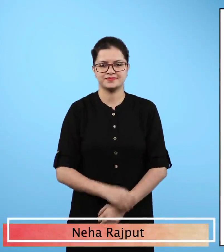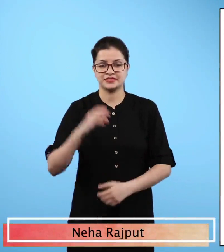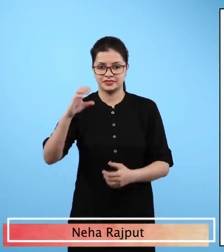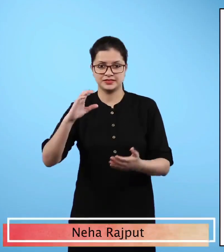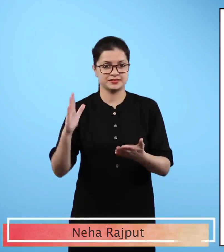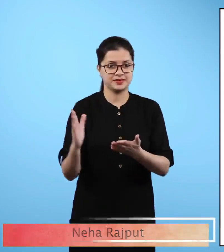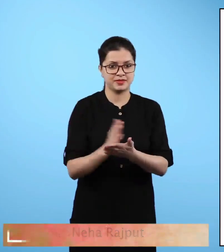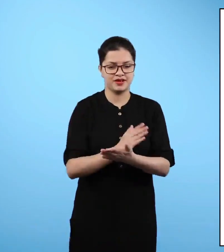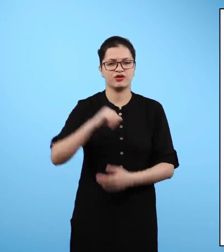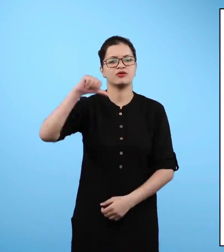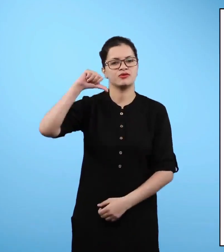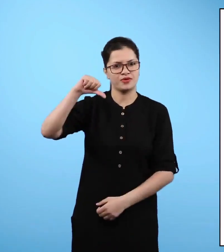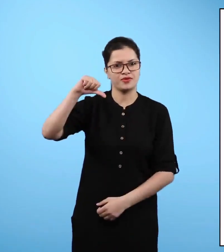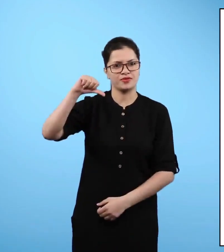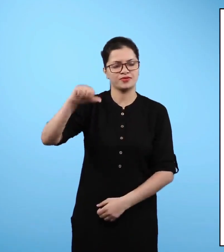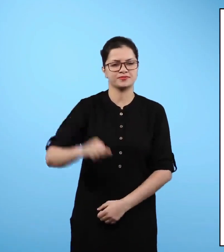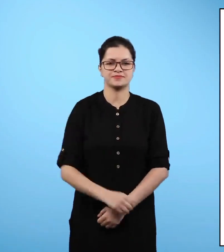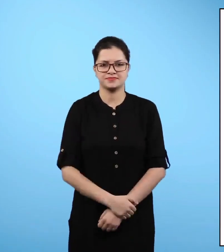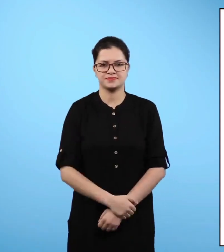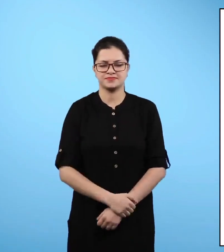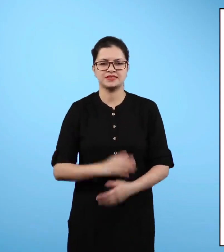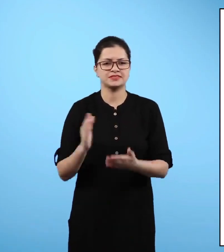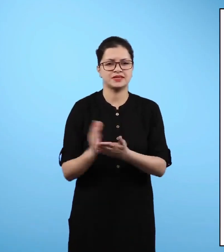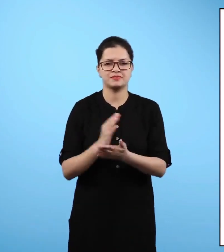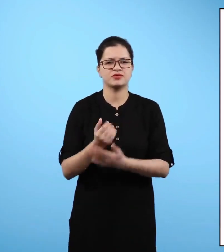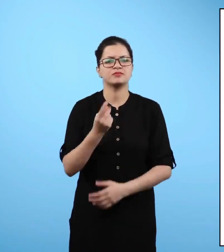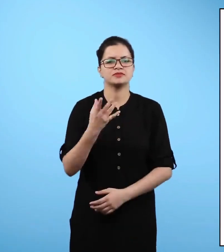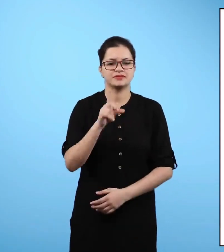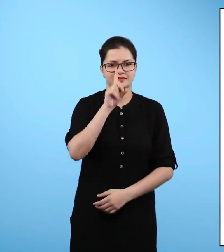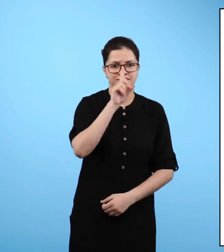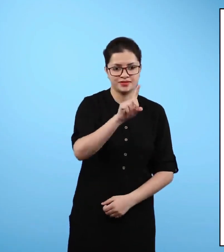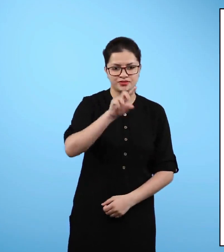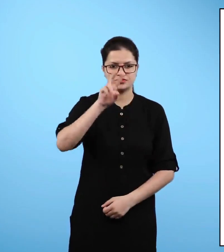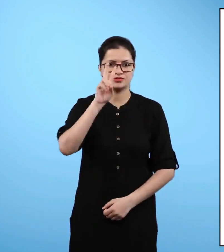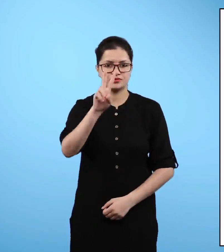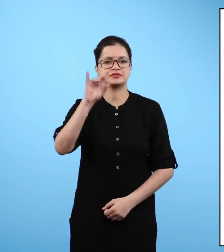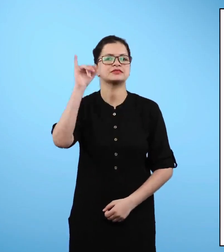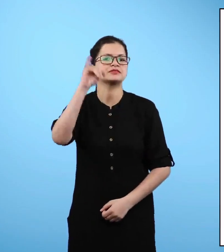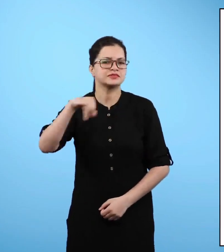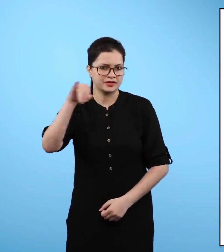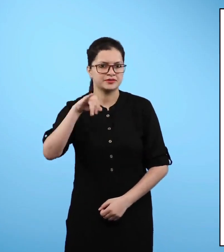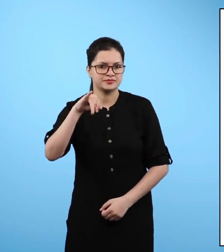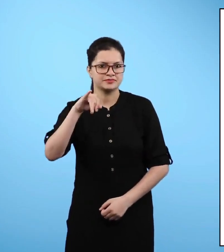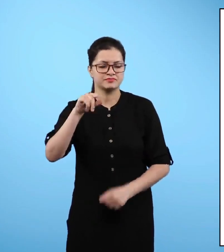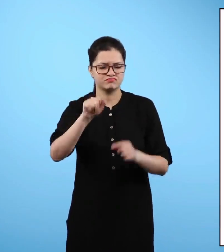This is the chapter 9, from page 126 to page